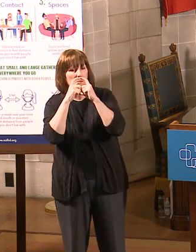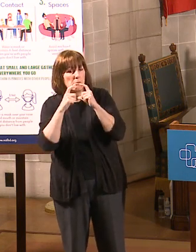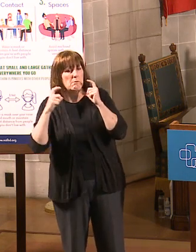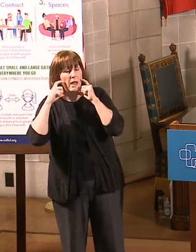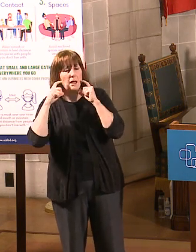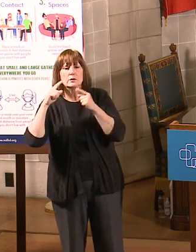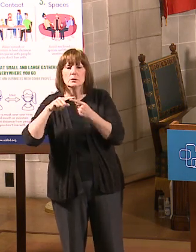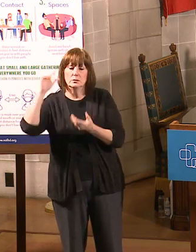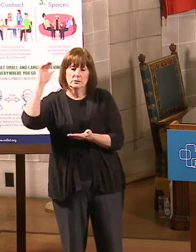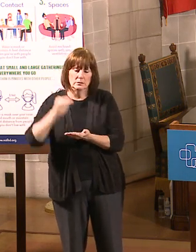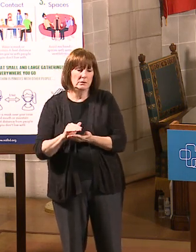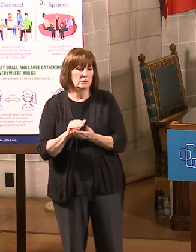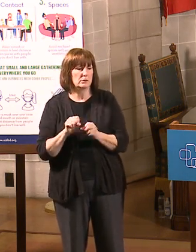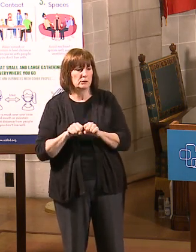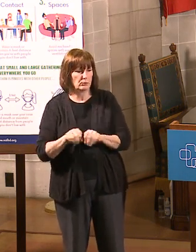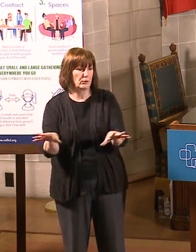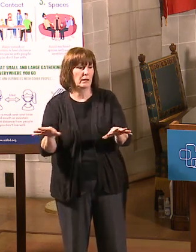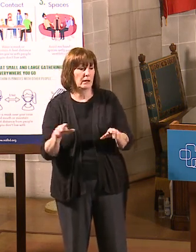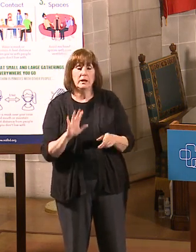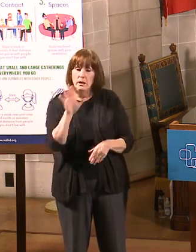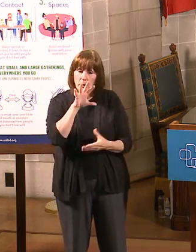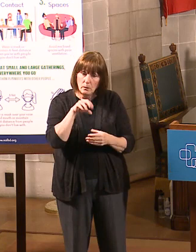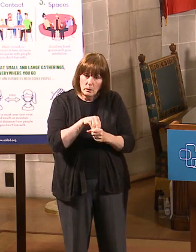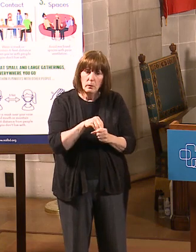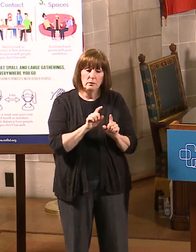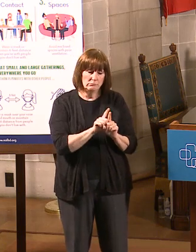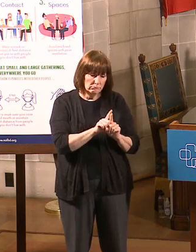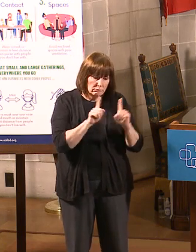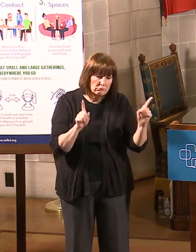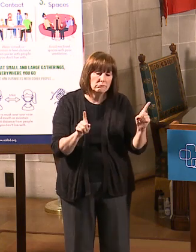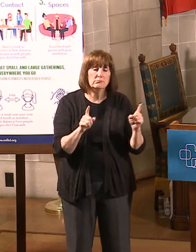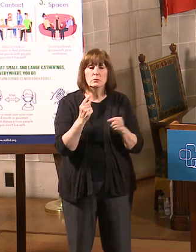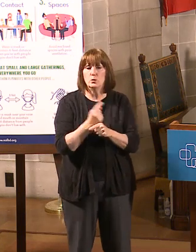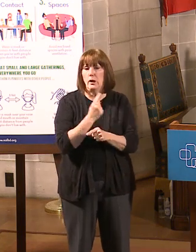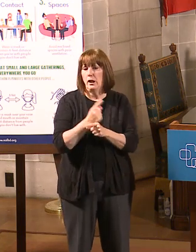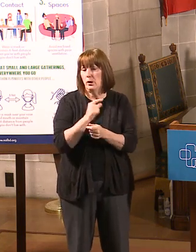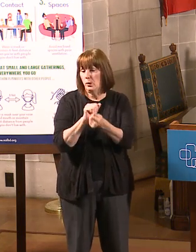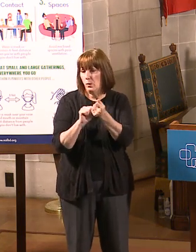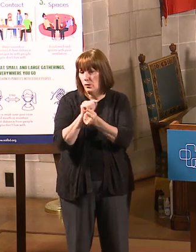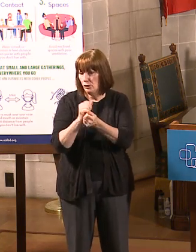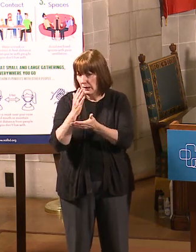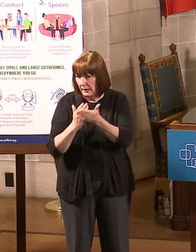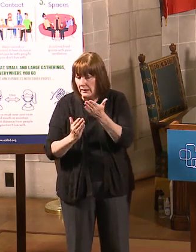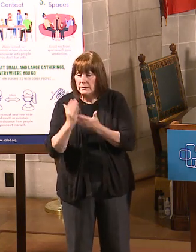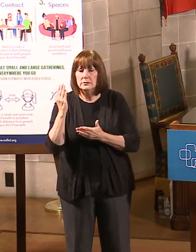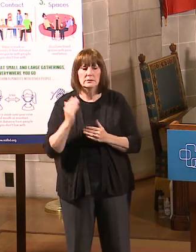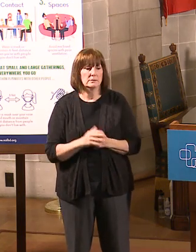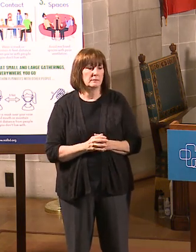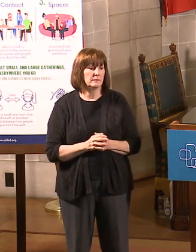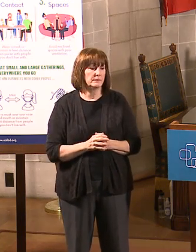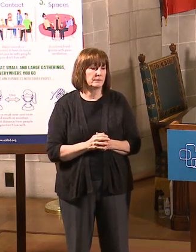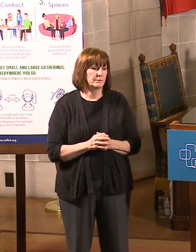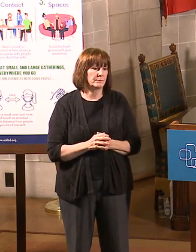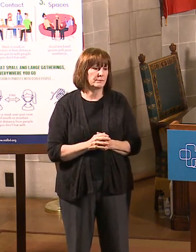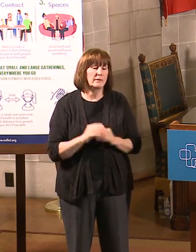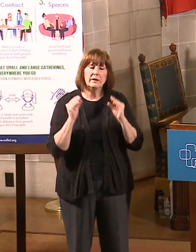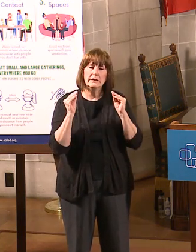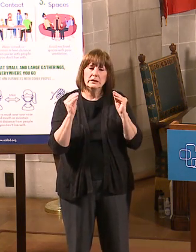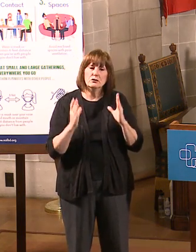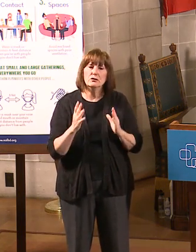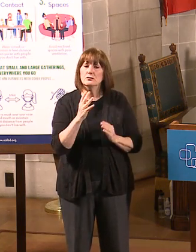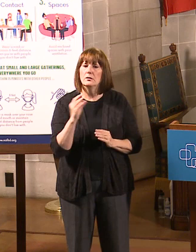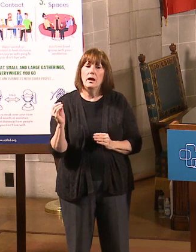in our schools, including the social distancing, regular hand washing, and so forth. Our teachers and